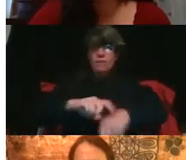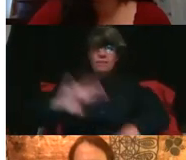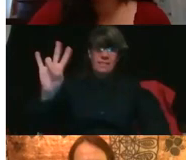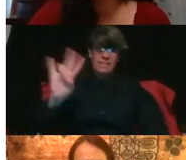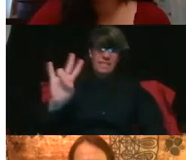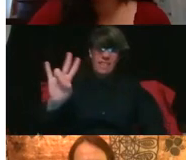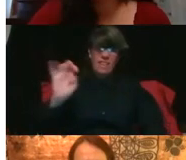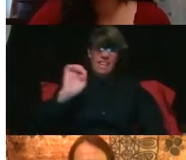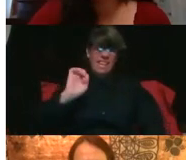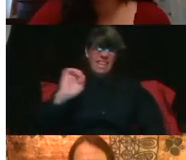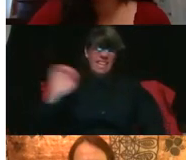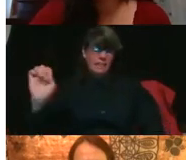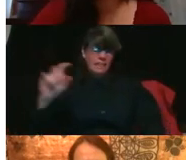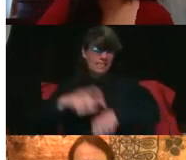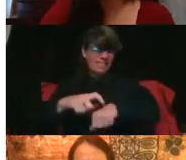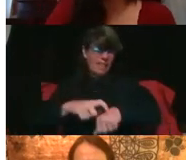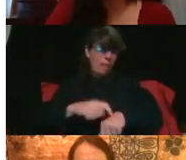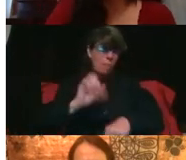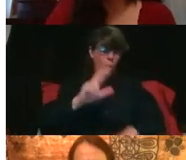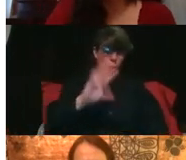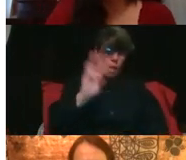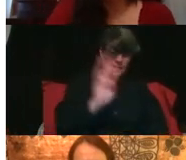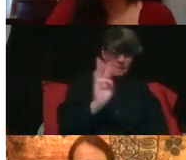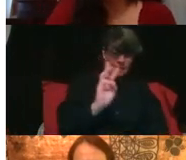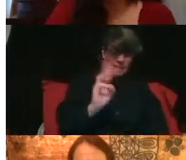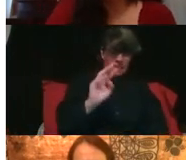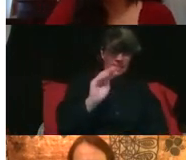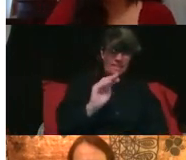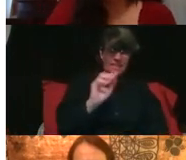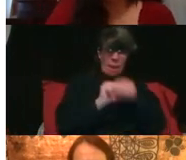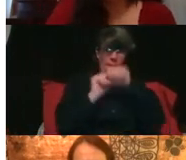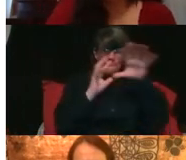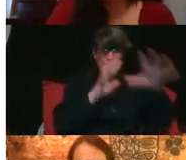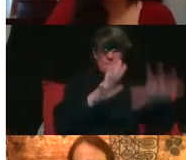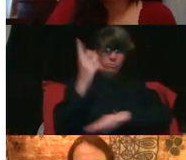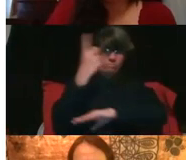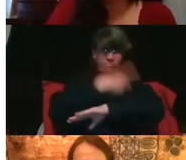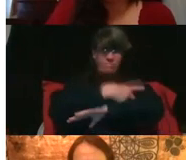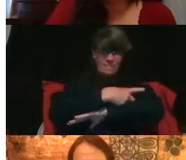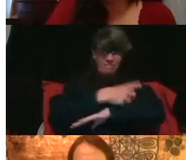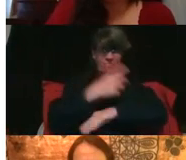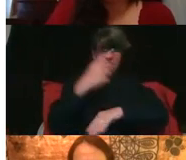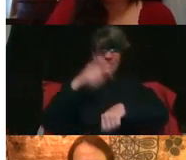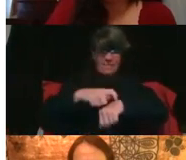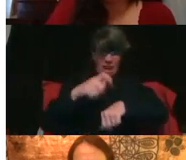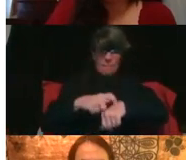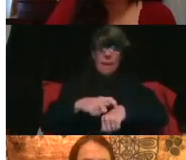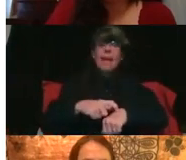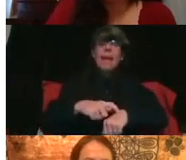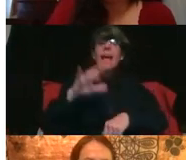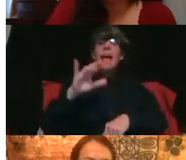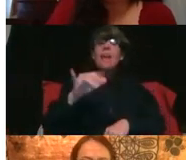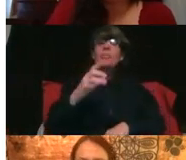Eastern Daylight Time or 6 o'clock Mountain Daylight Time, at these links here at the